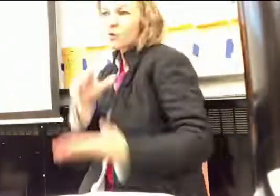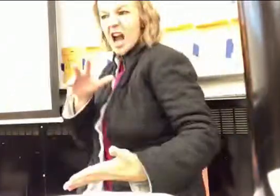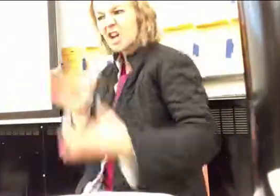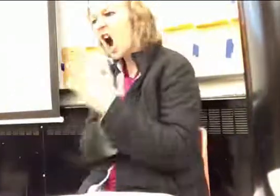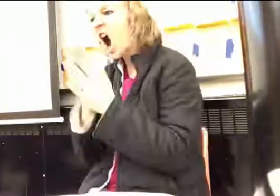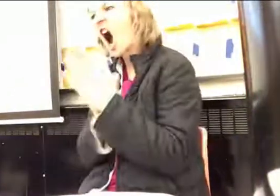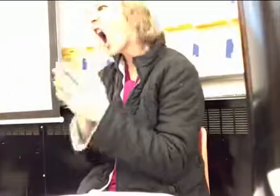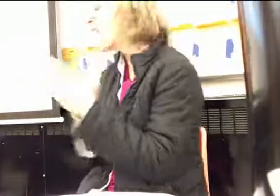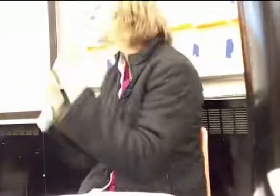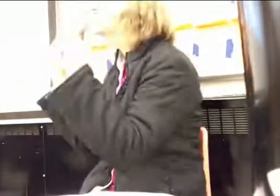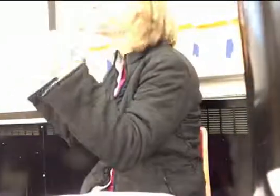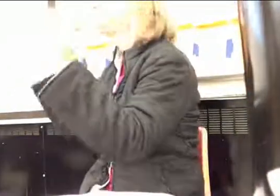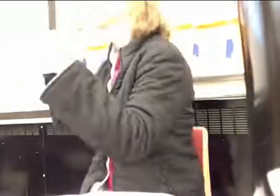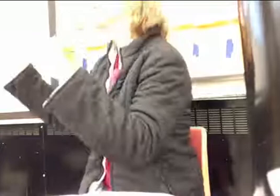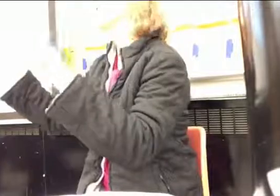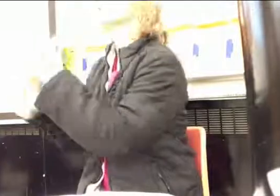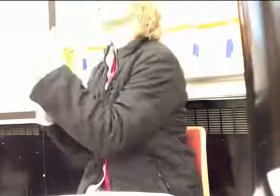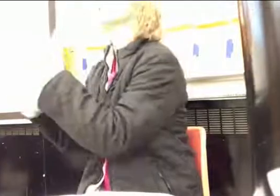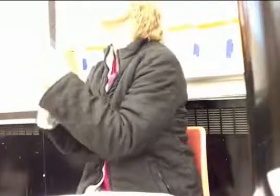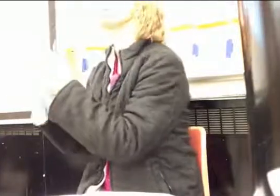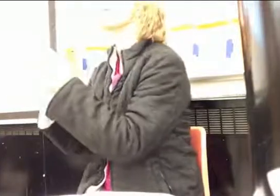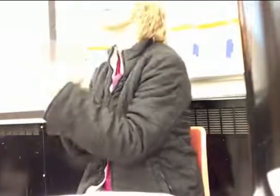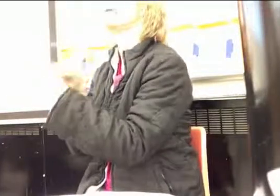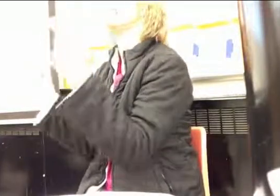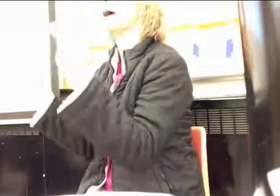And they sell it for a ton of money. Well, the thing